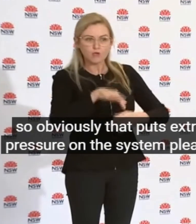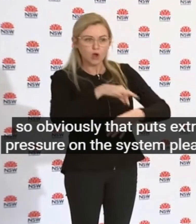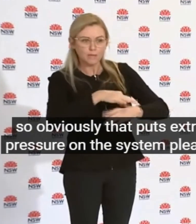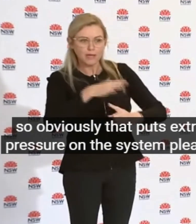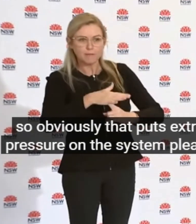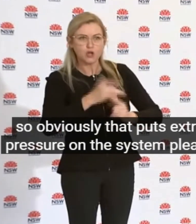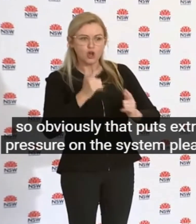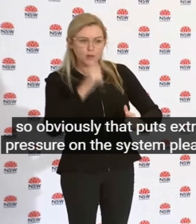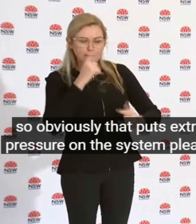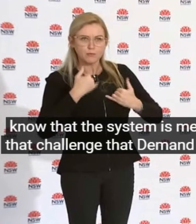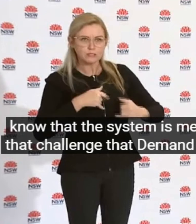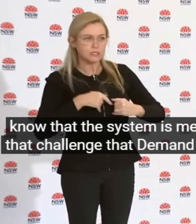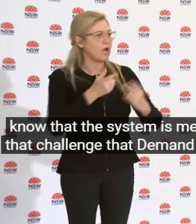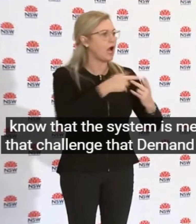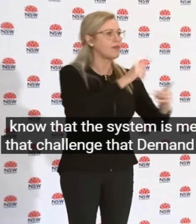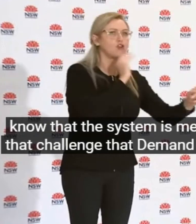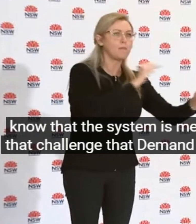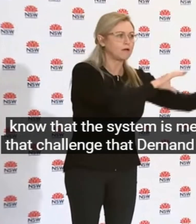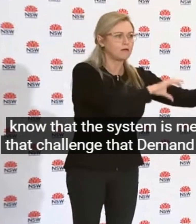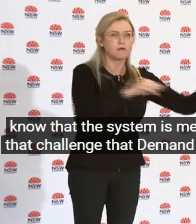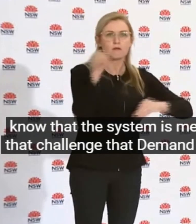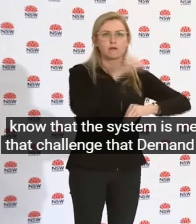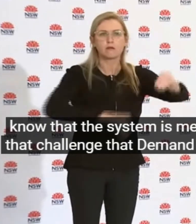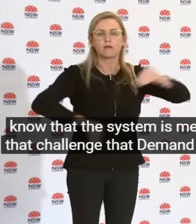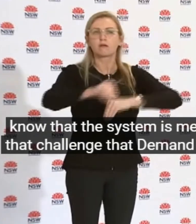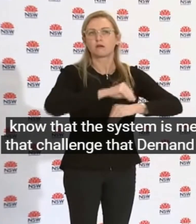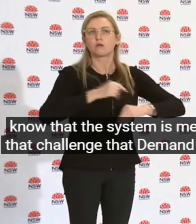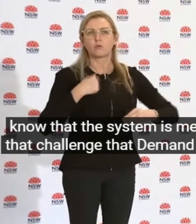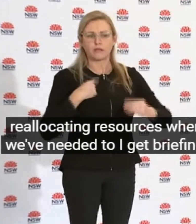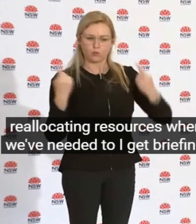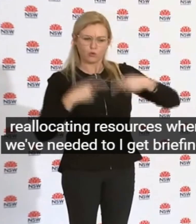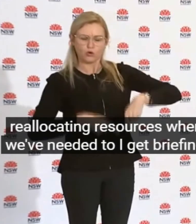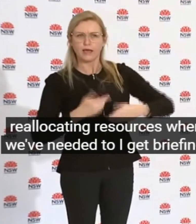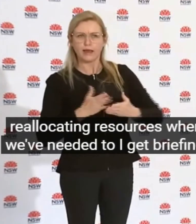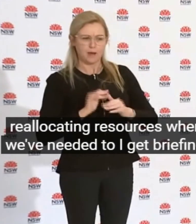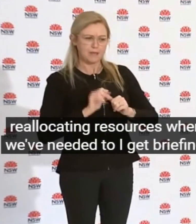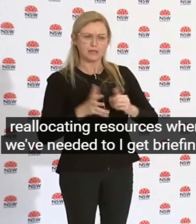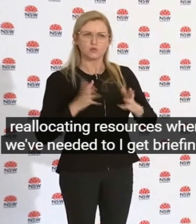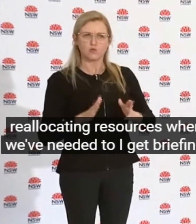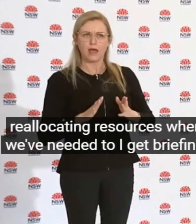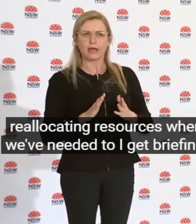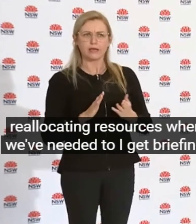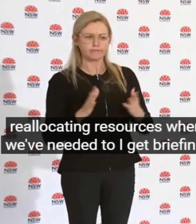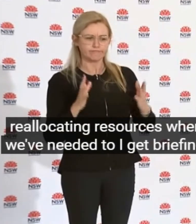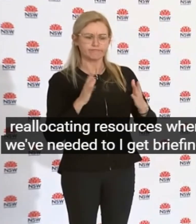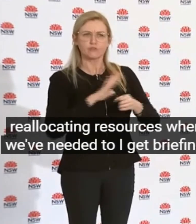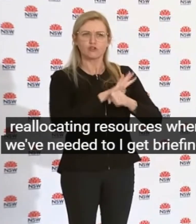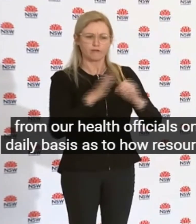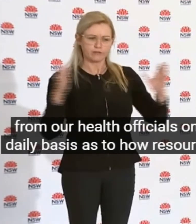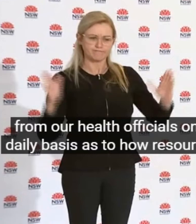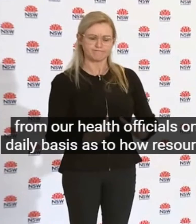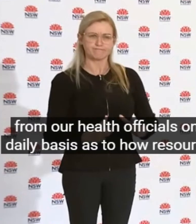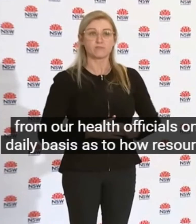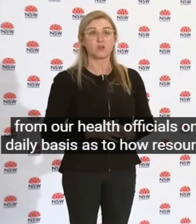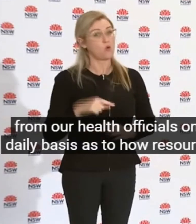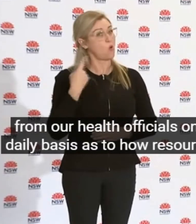health officials on a daily basis as to how resources are reallocated to fight the pandemic, and that means all of us are in this together, and